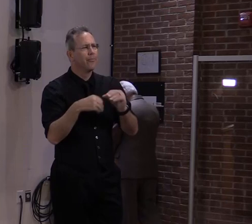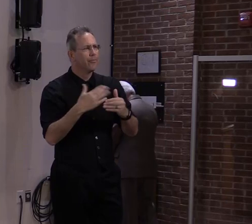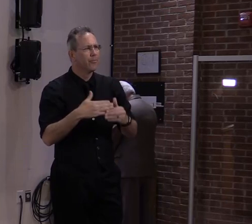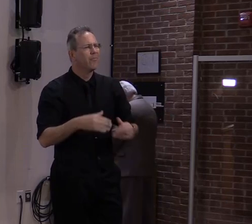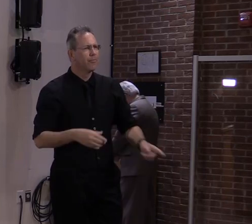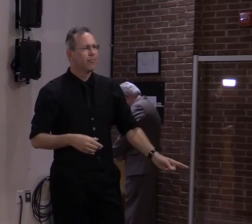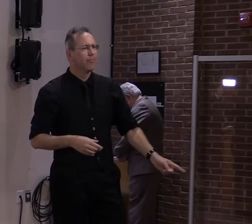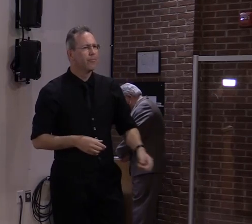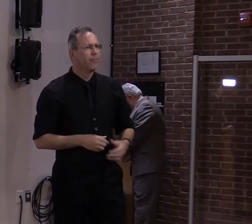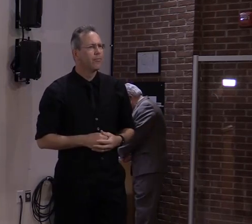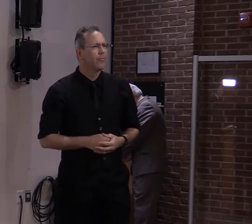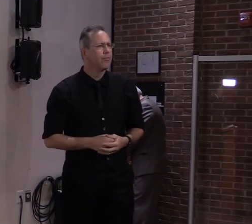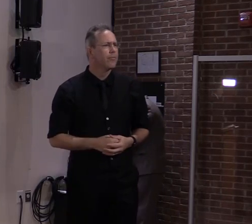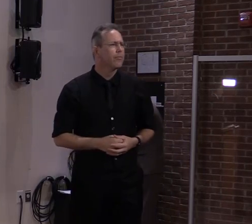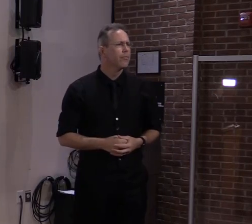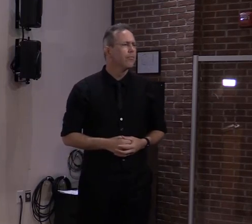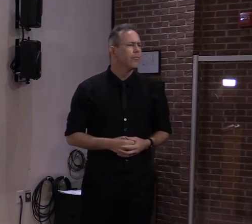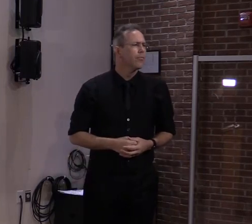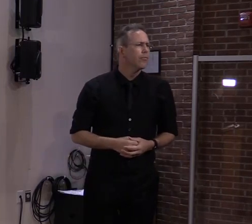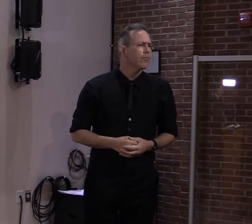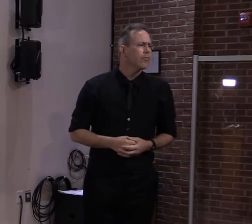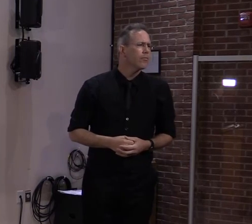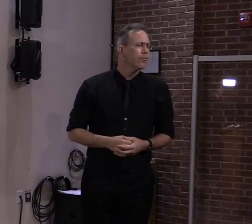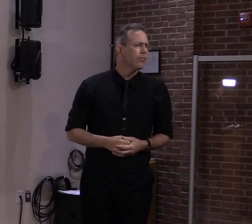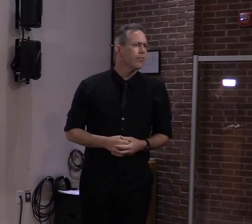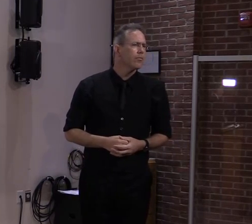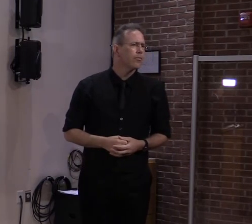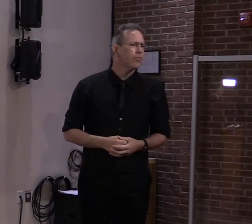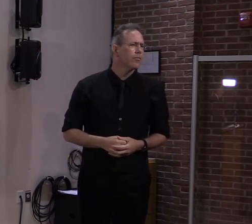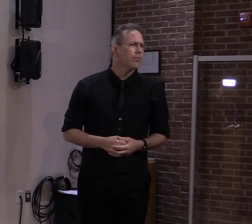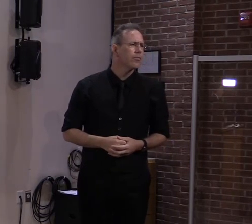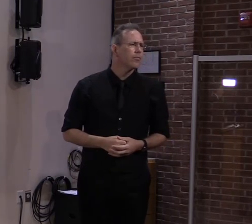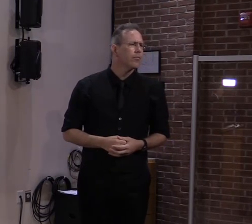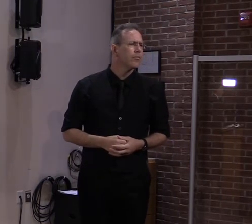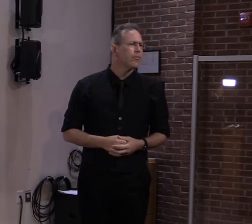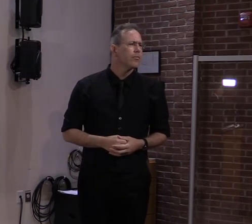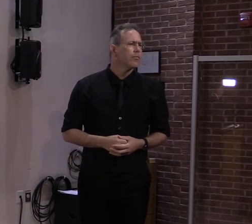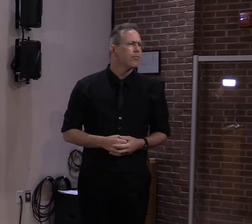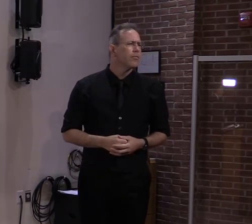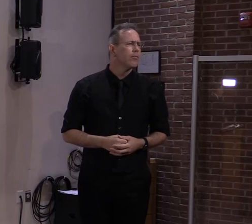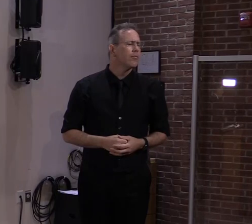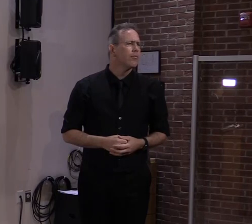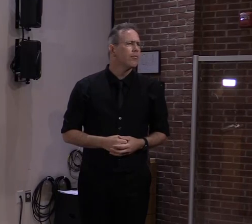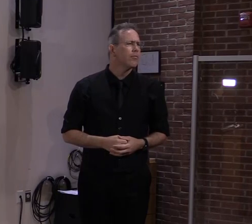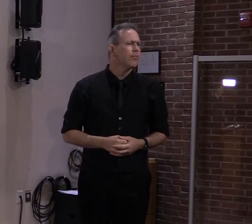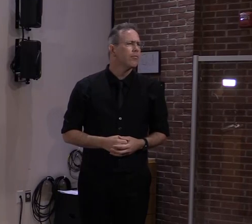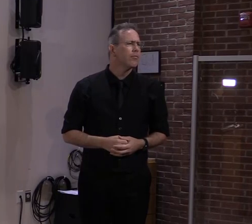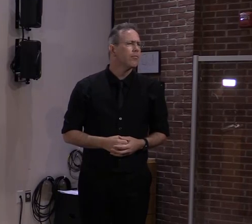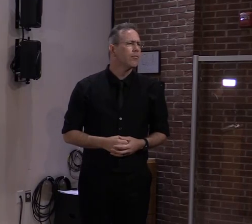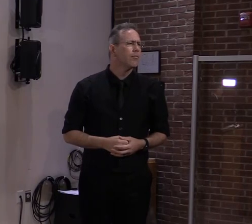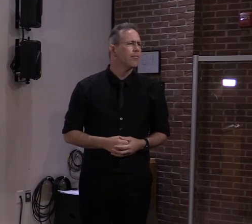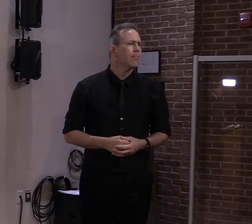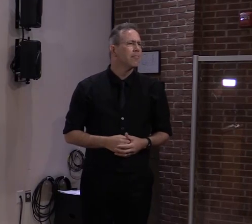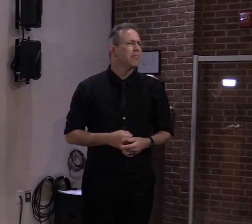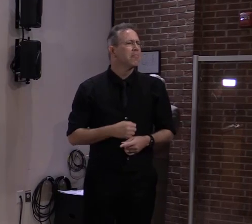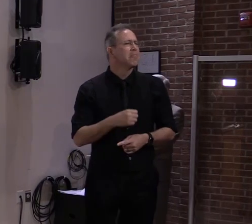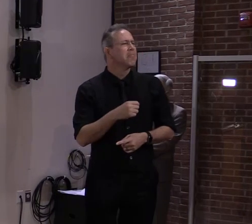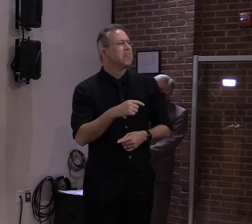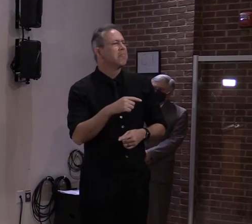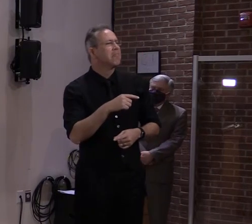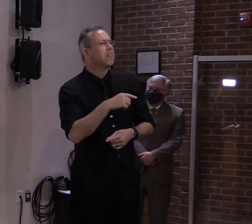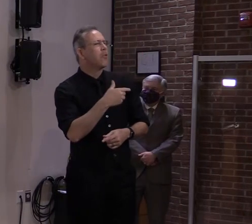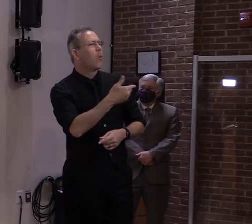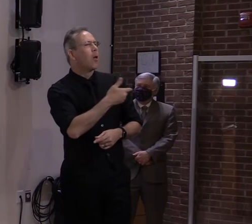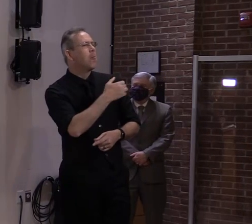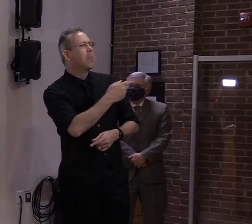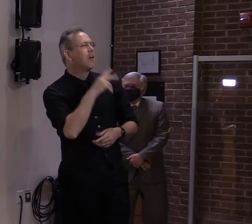Thanks very much, Jason. Secretary Smith, welcome back. You are missed. I'm glad the governor finally gave